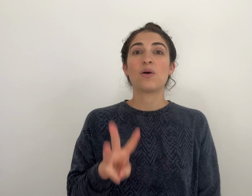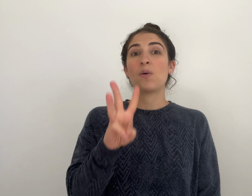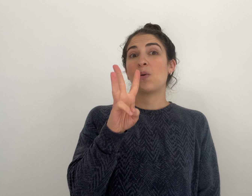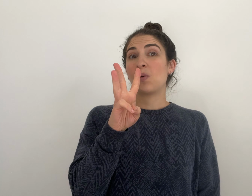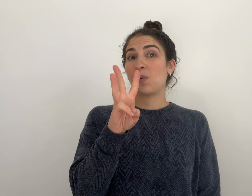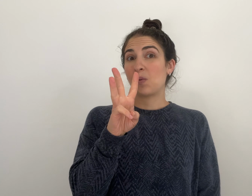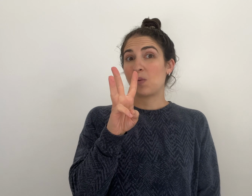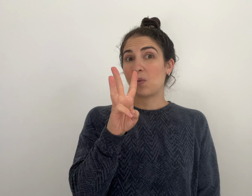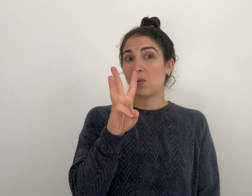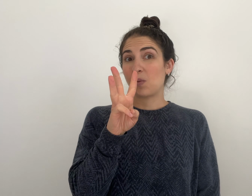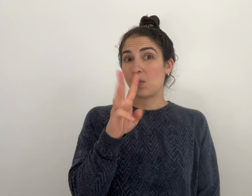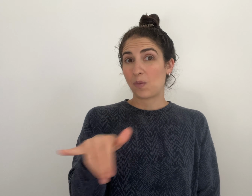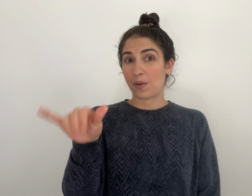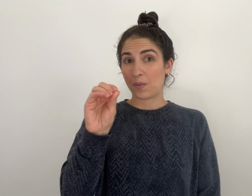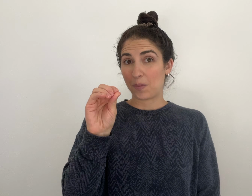Wisconsin, Wyoming.